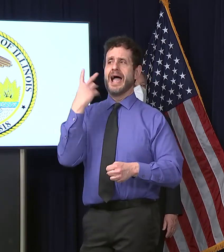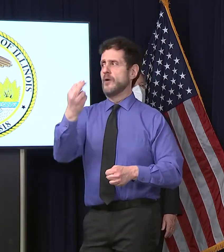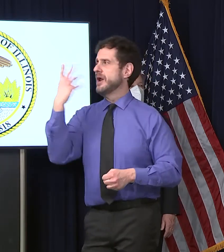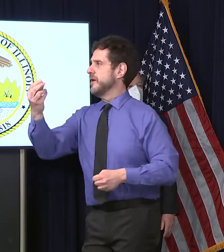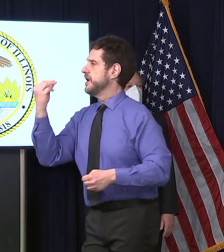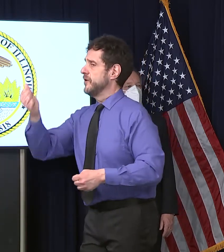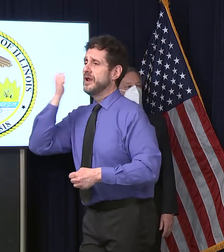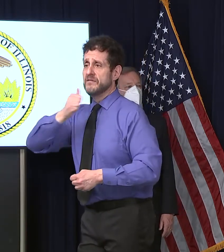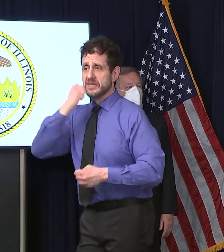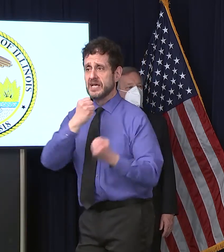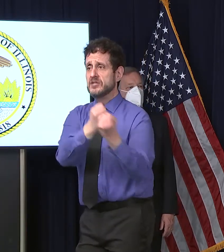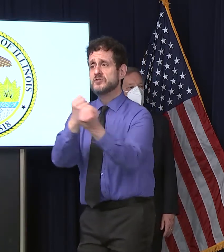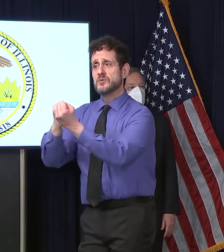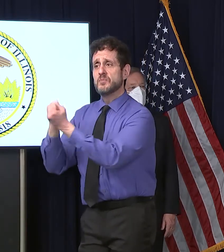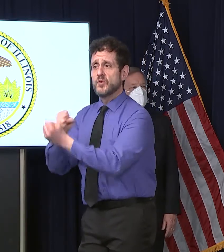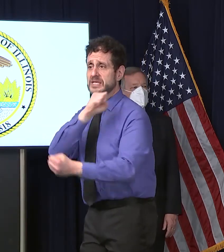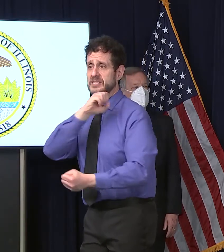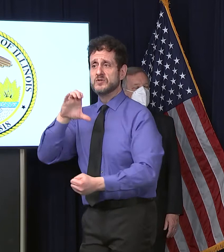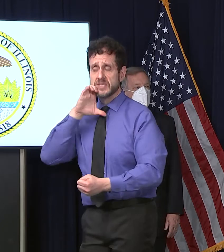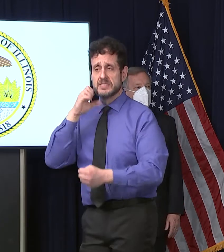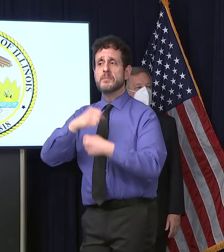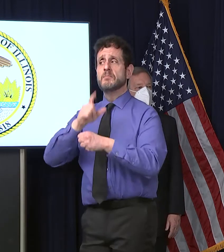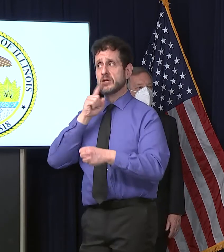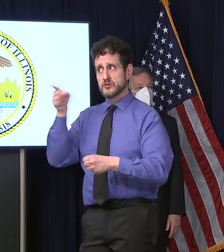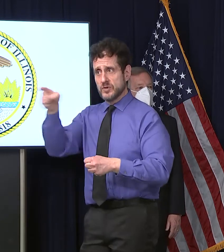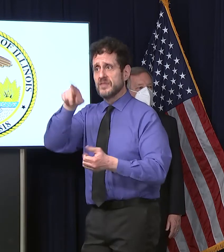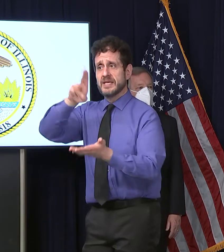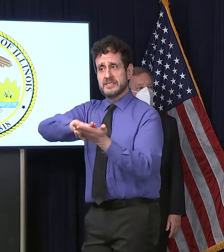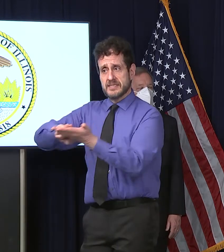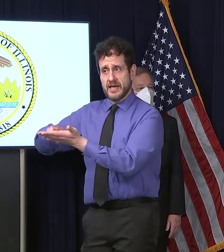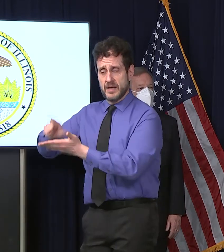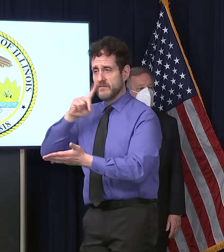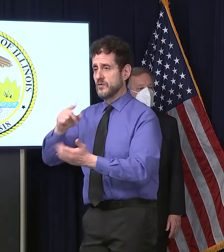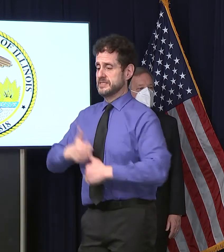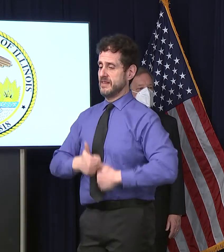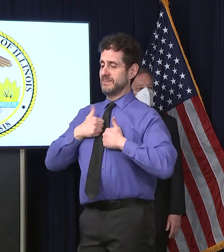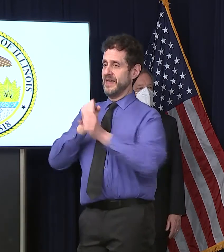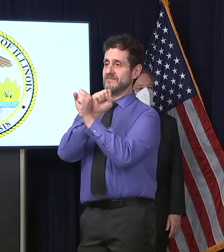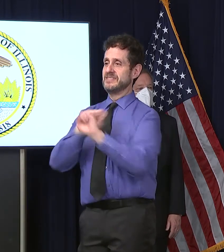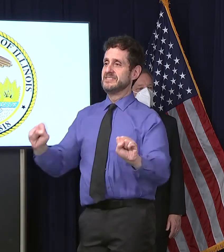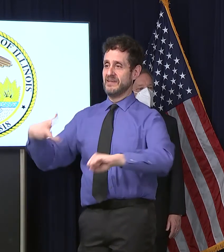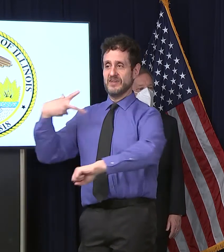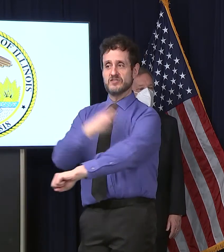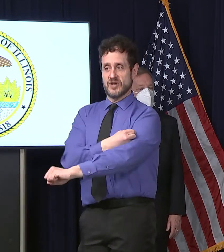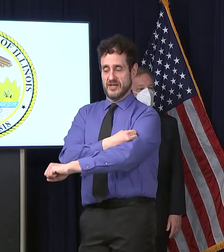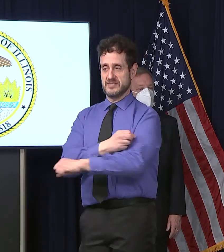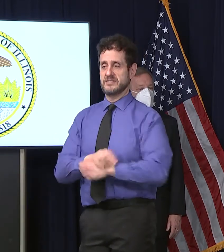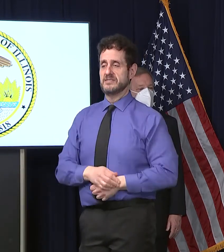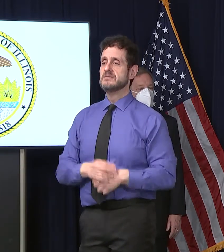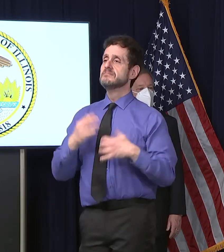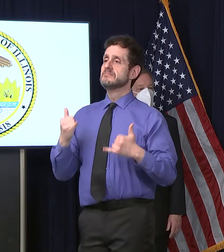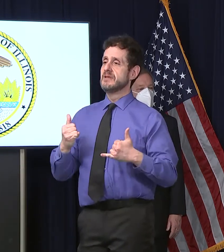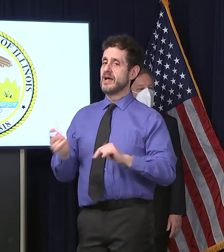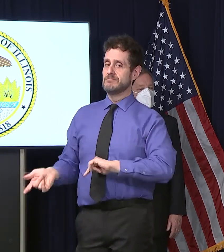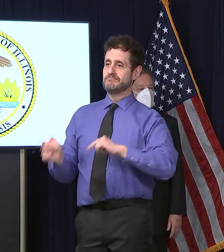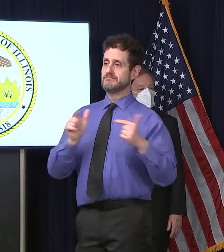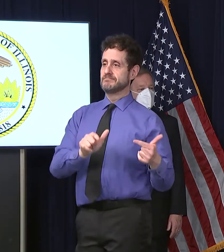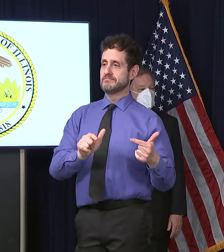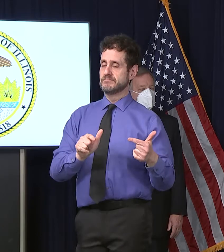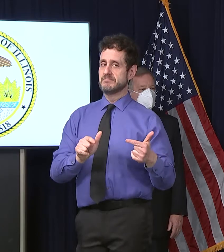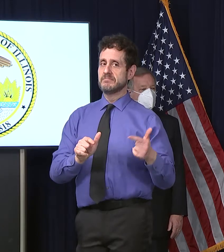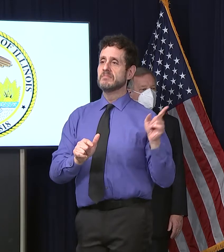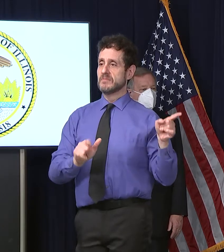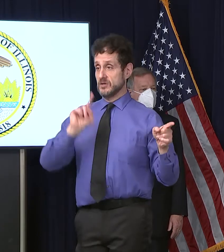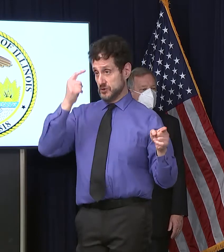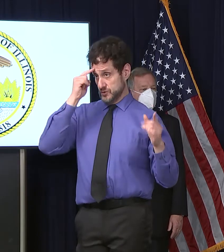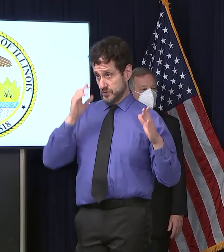day supporting our seniors and getting them signed up for these life-saving vaccines. And with that, I will turn it back